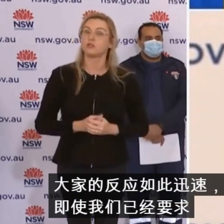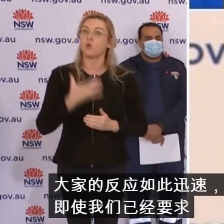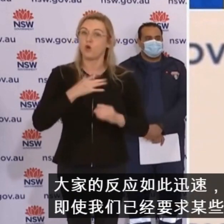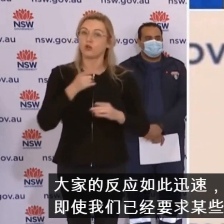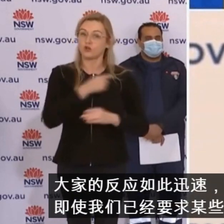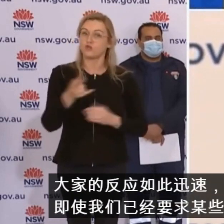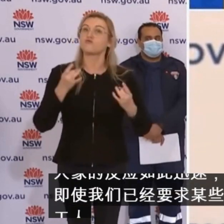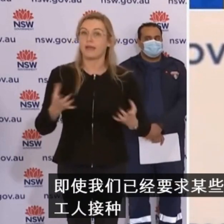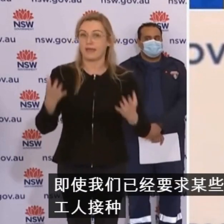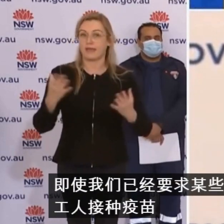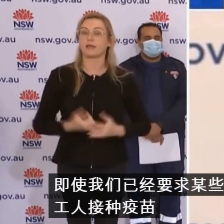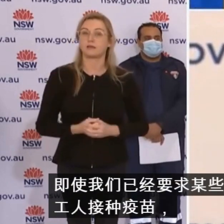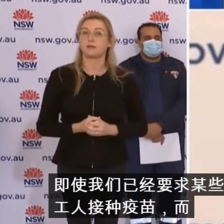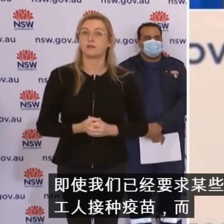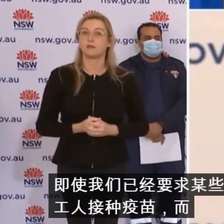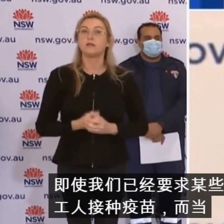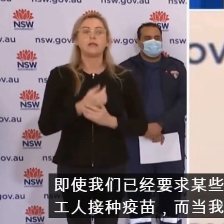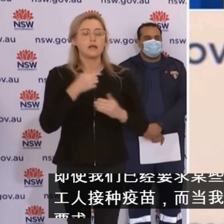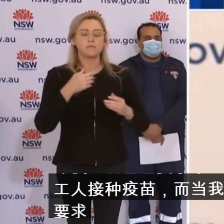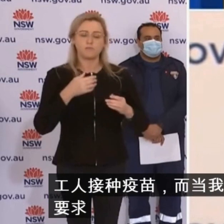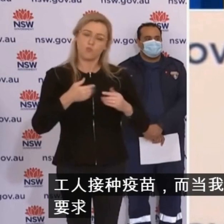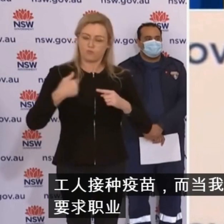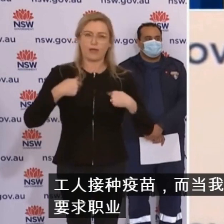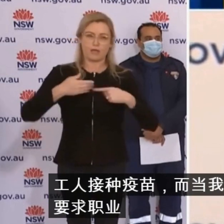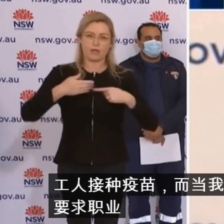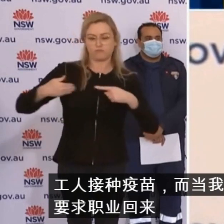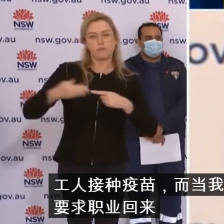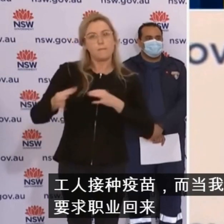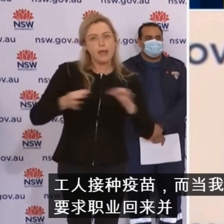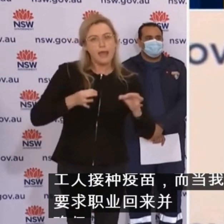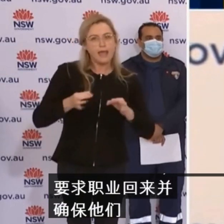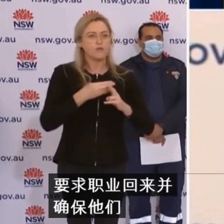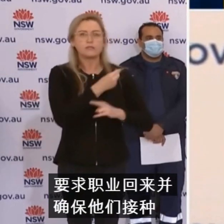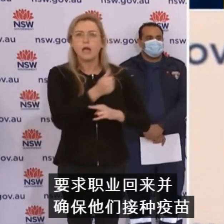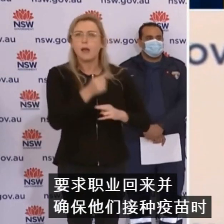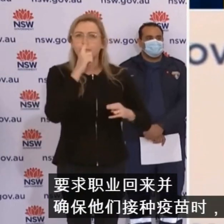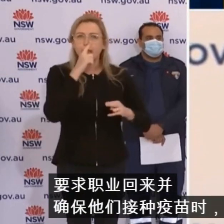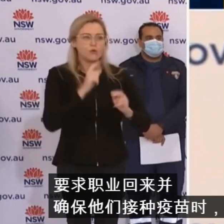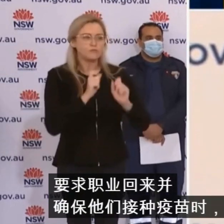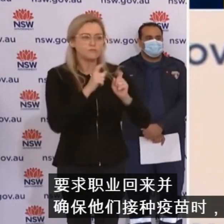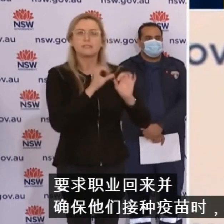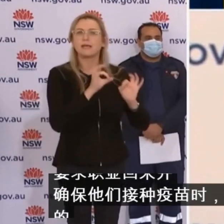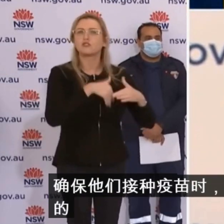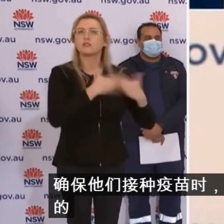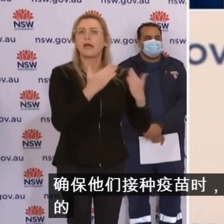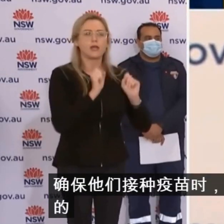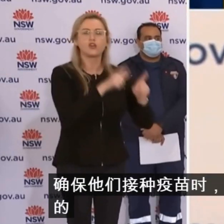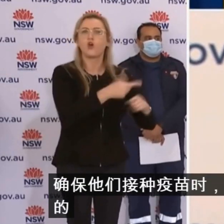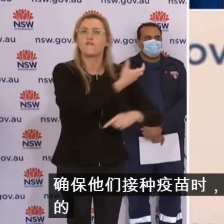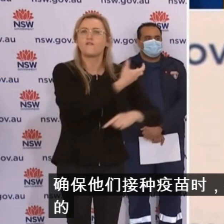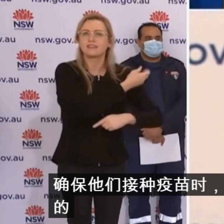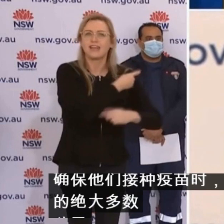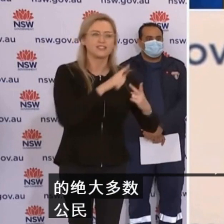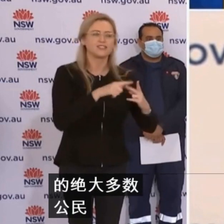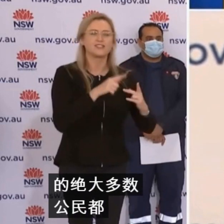we've asked certain categories of workers to get vaccinated, when we've asked professions to come back and make sure they're vaccinated, we've been overwhelmed by the